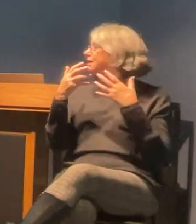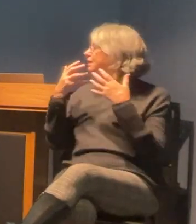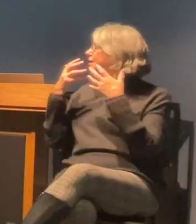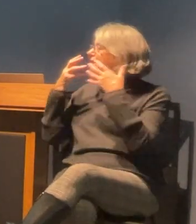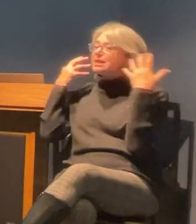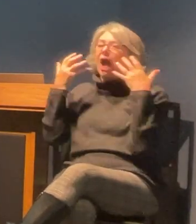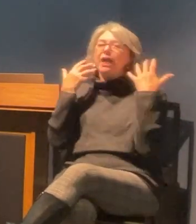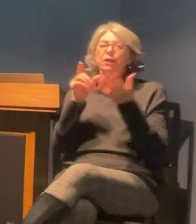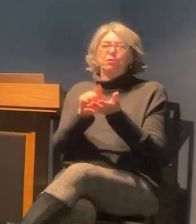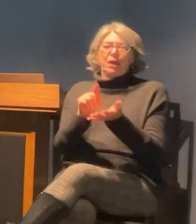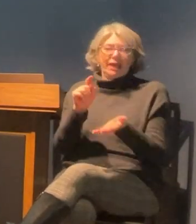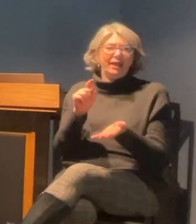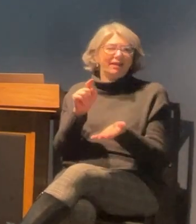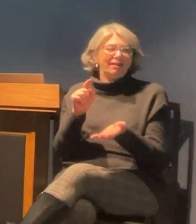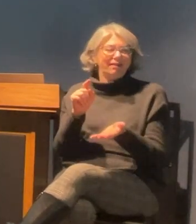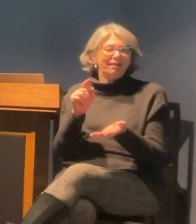and